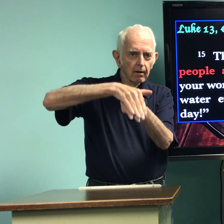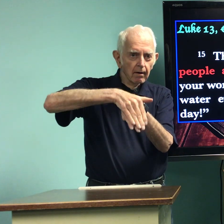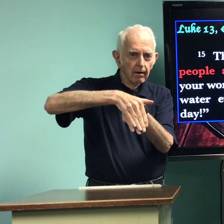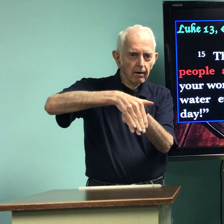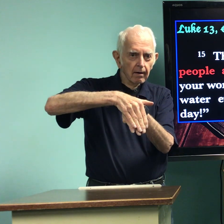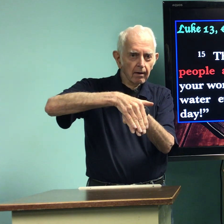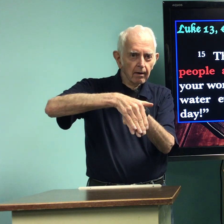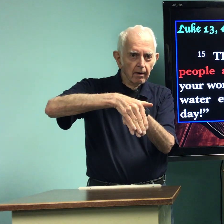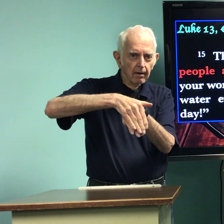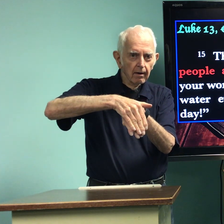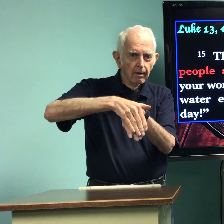another.